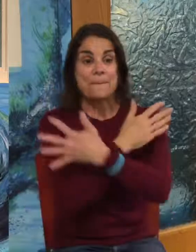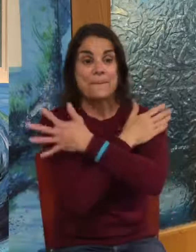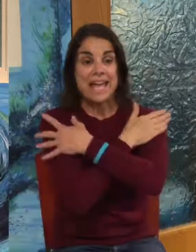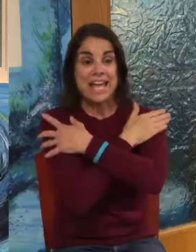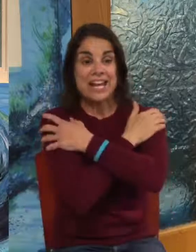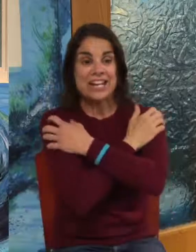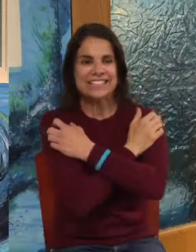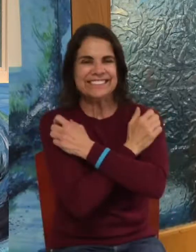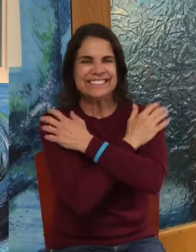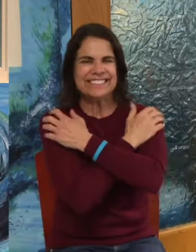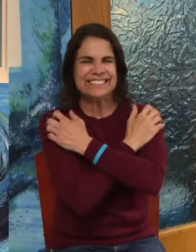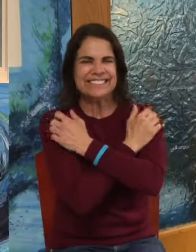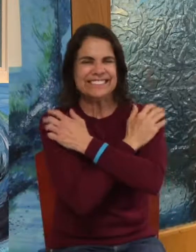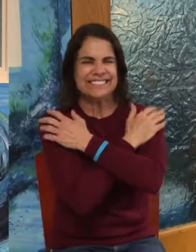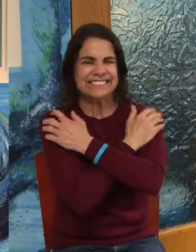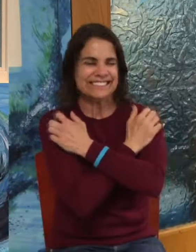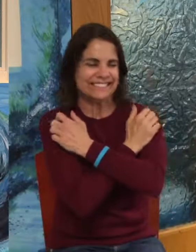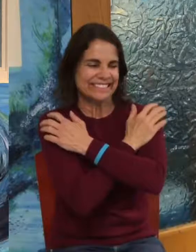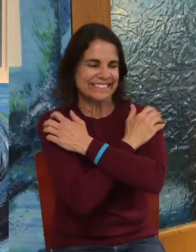like bear?